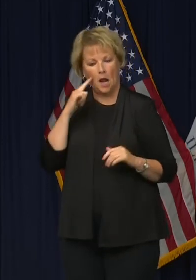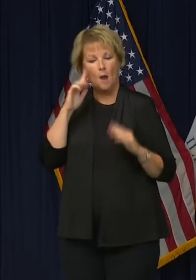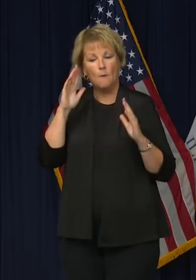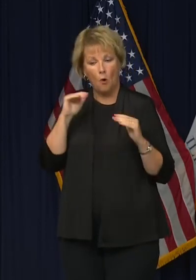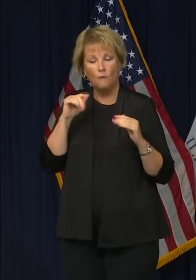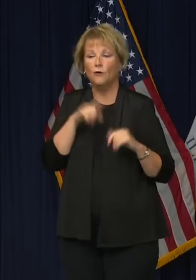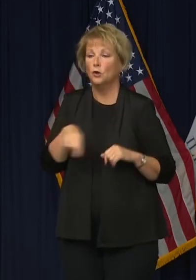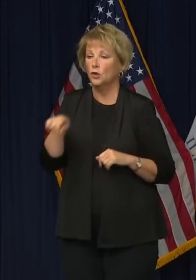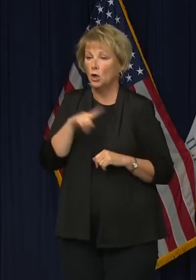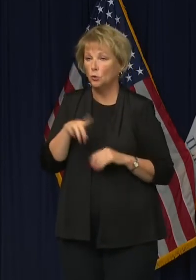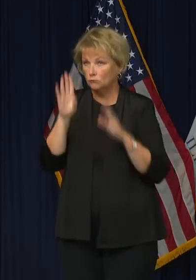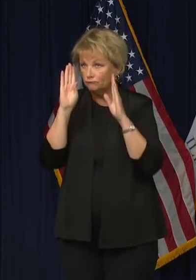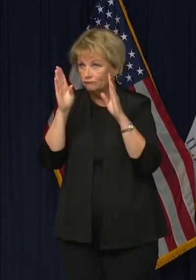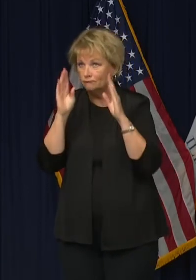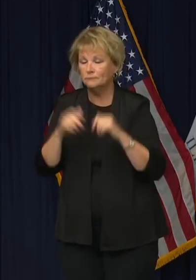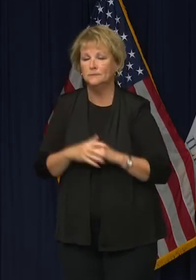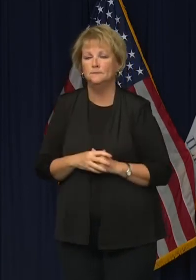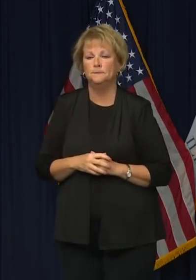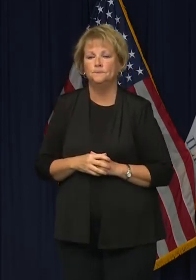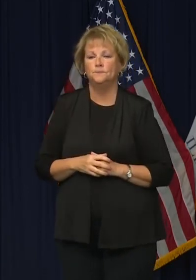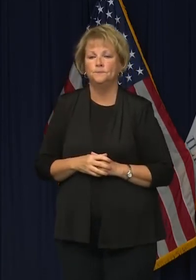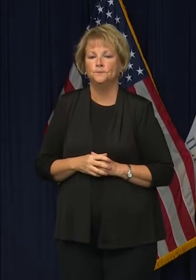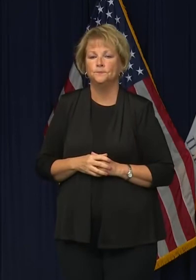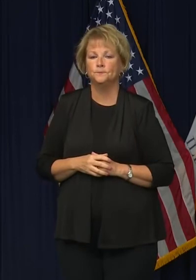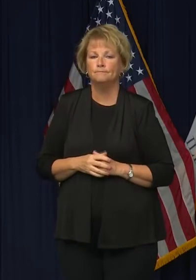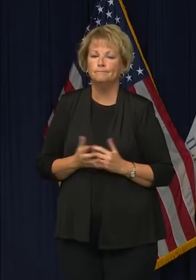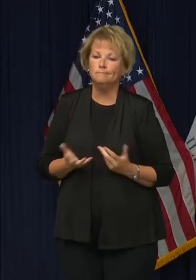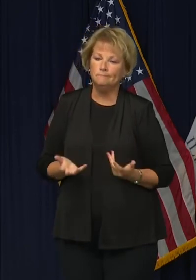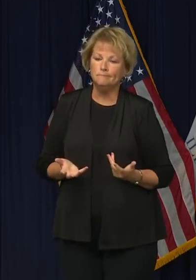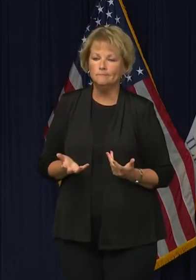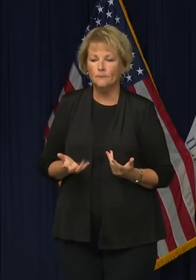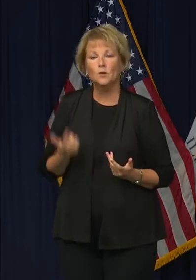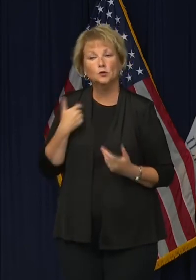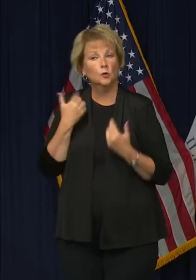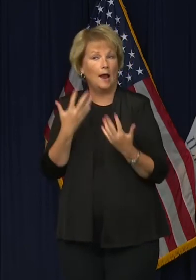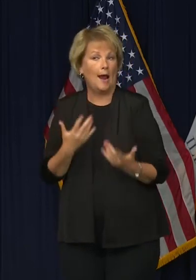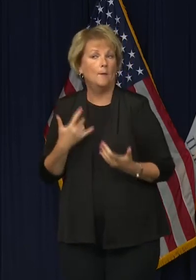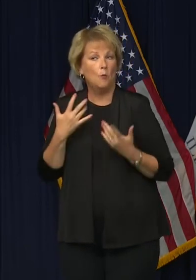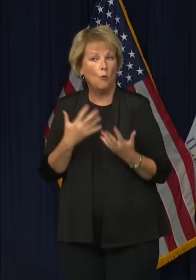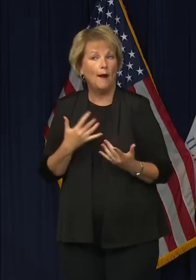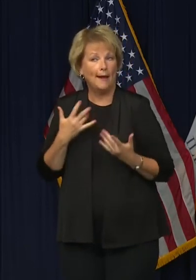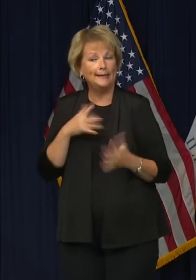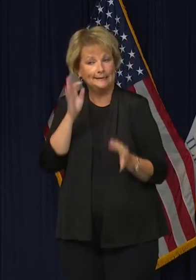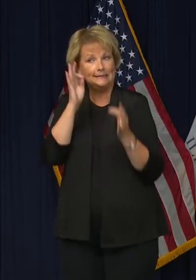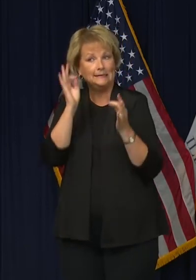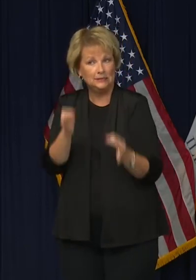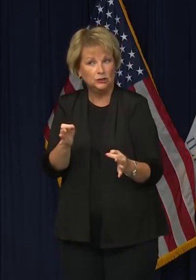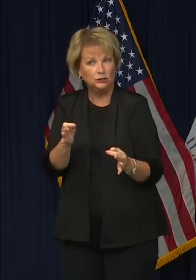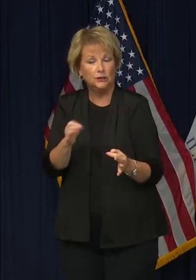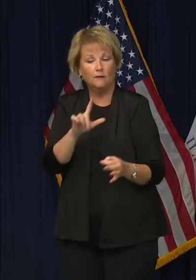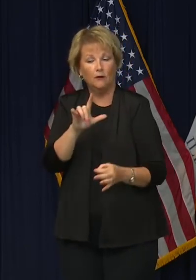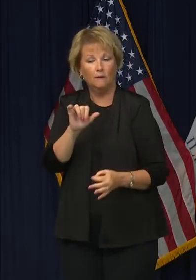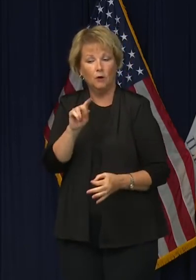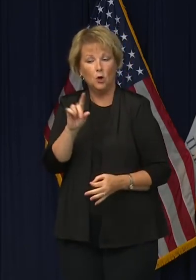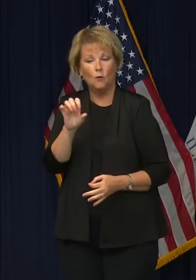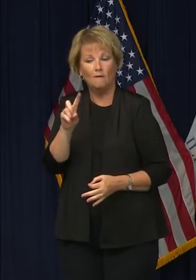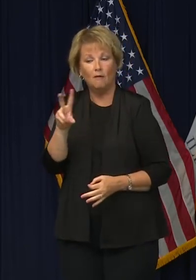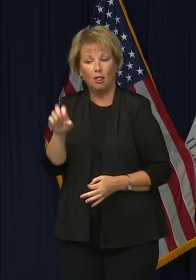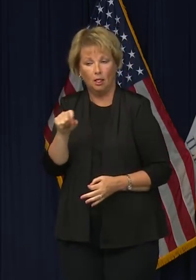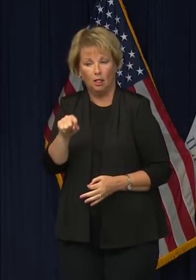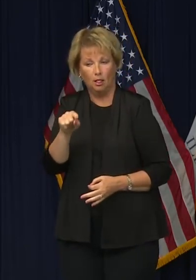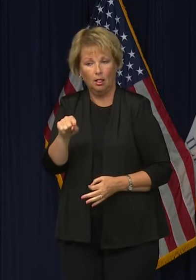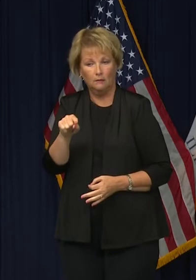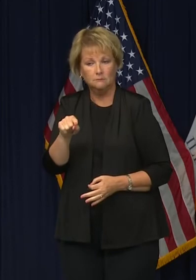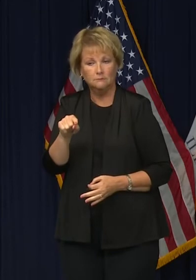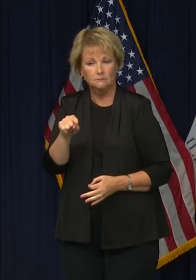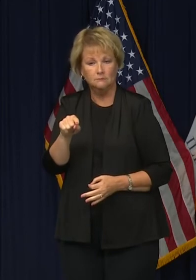that everybody will listen to that. But I'm awaiting the decision that comes down in Louisville